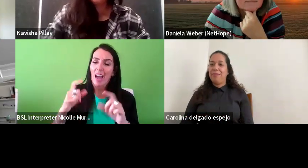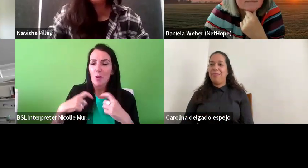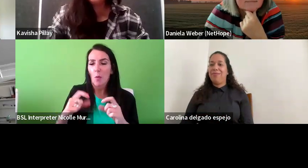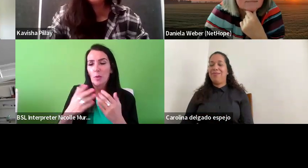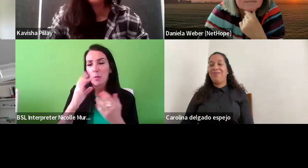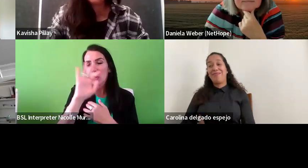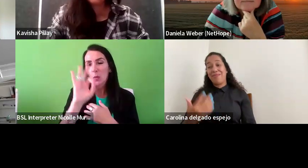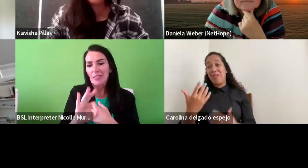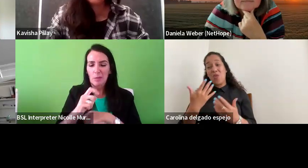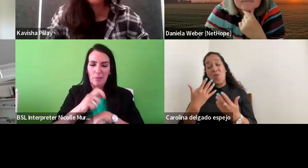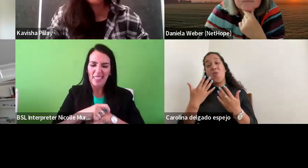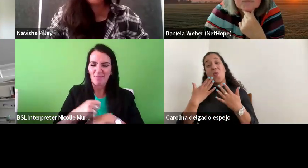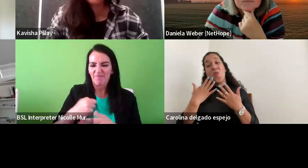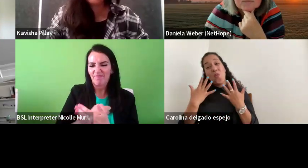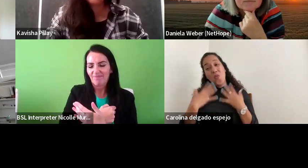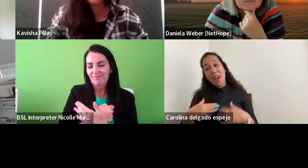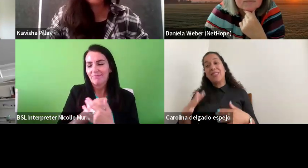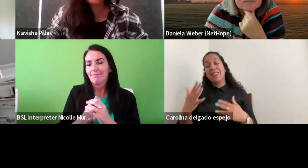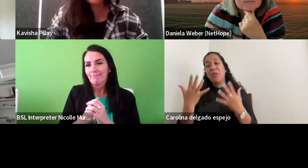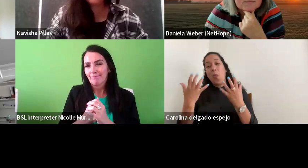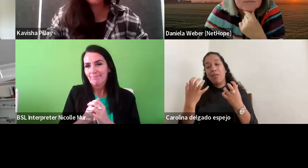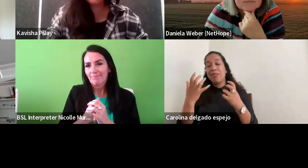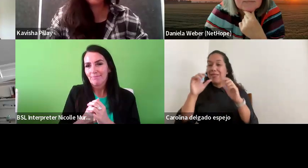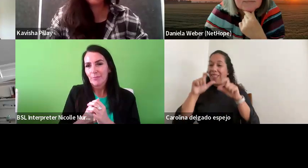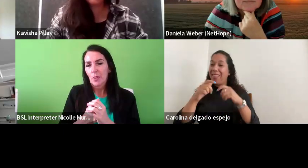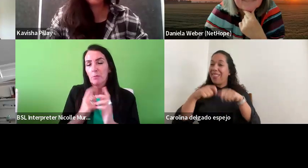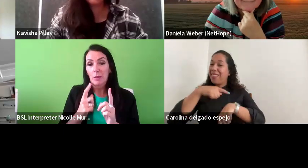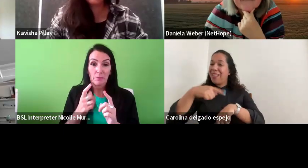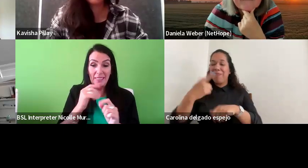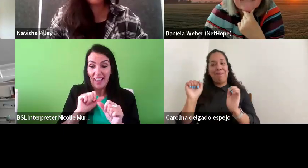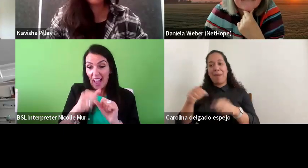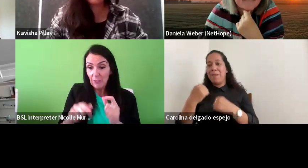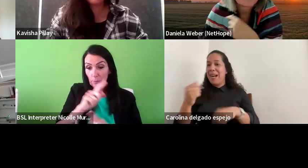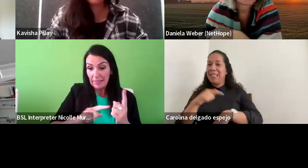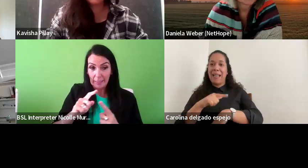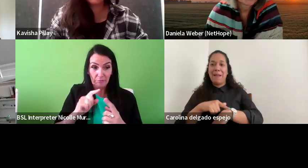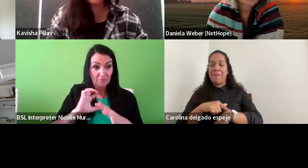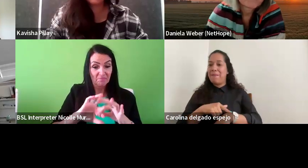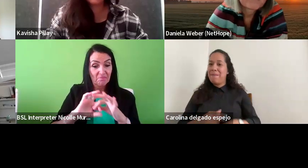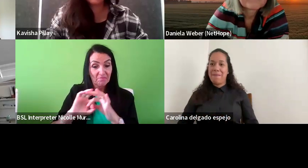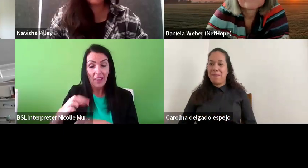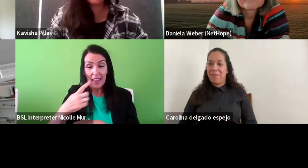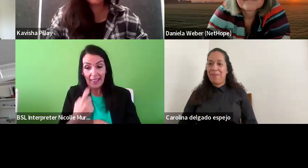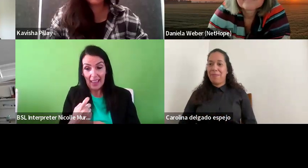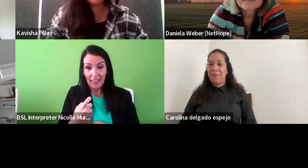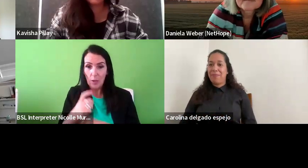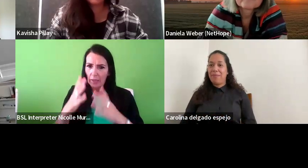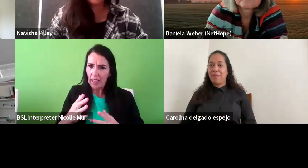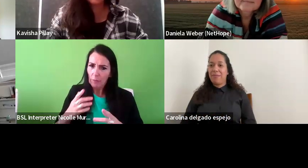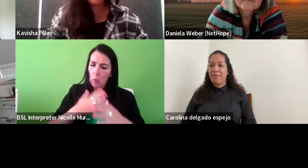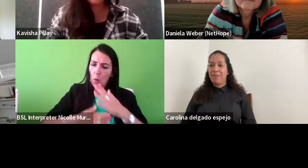questions, but please let's continue engaging. I mean, the ethical question is something that constantly needs to